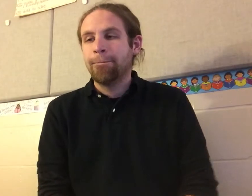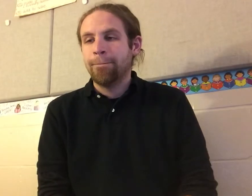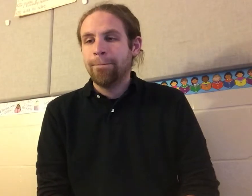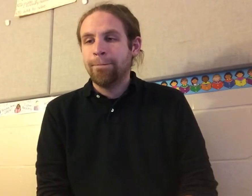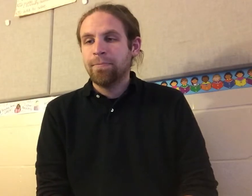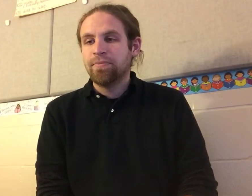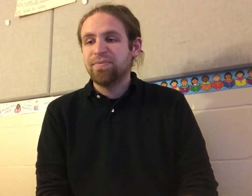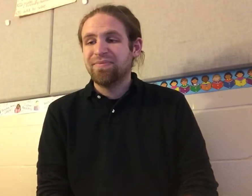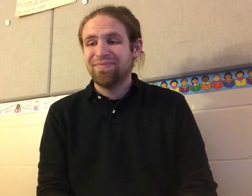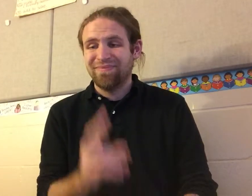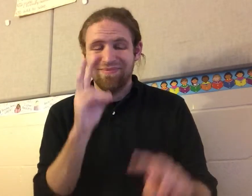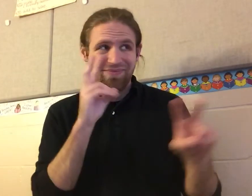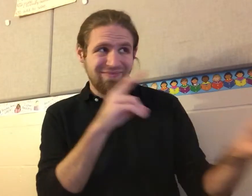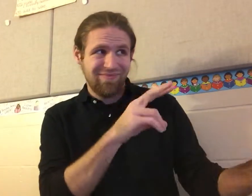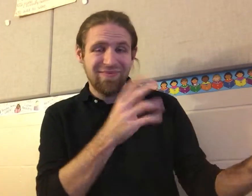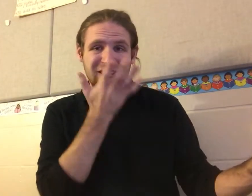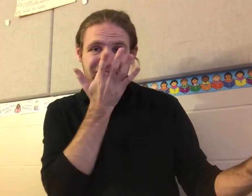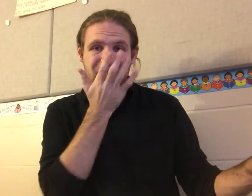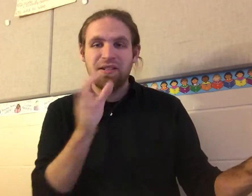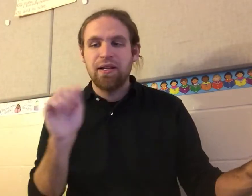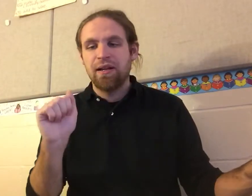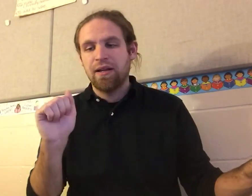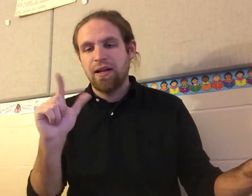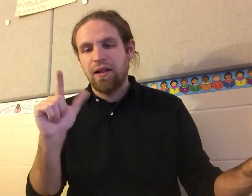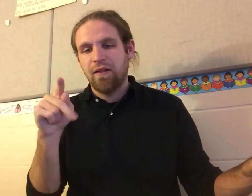Look out over this field of alfalfa.